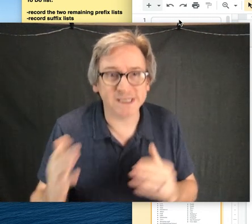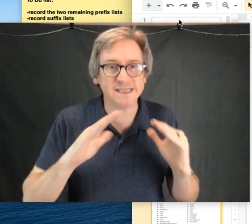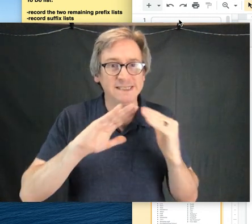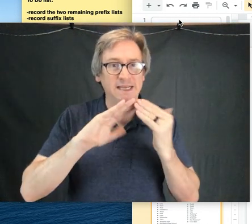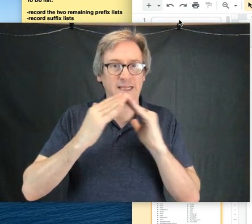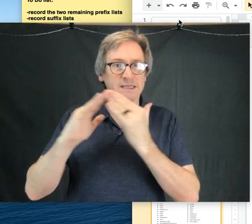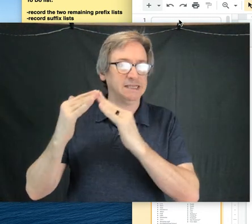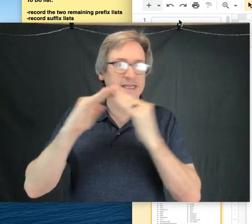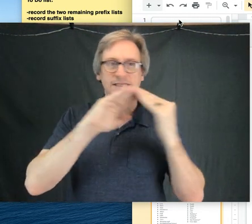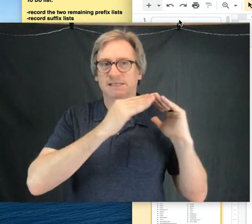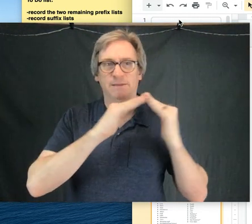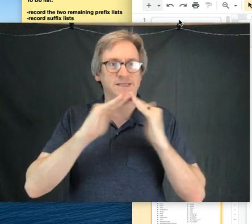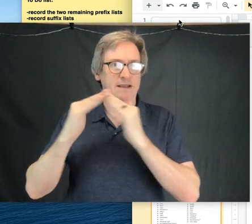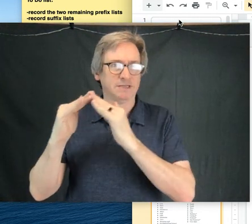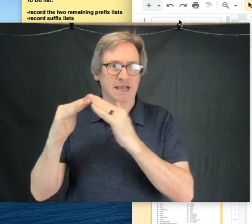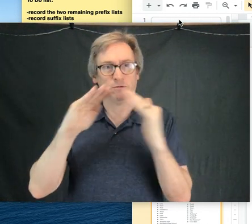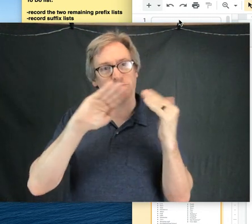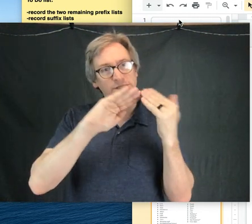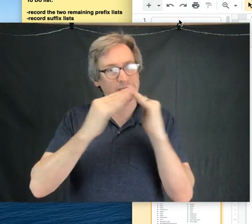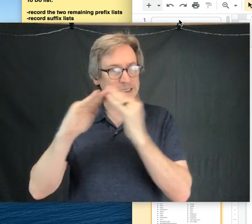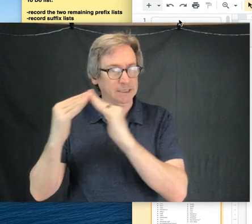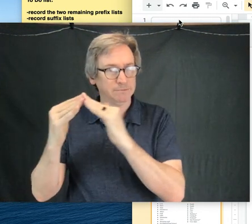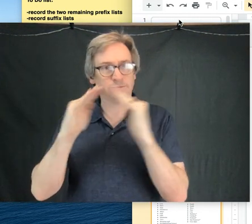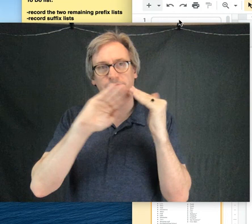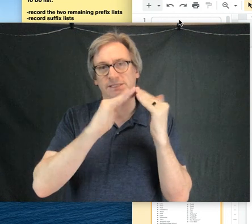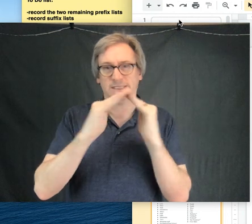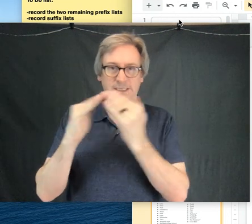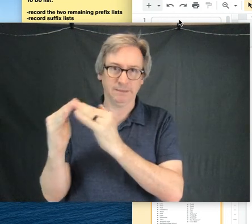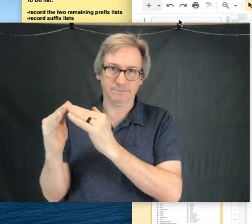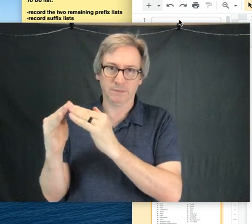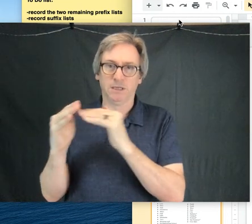We said city. City is the same as downtown. City.